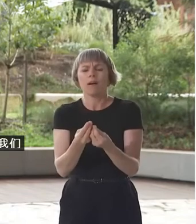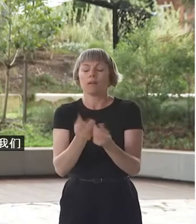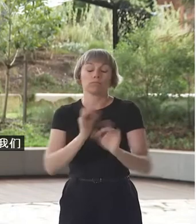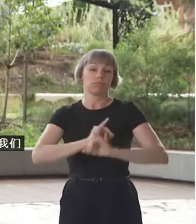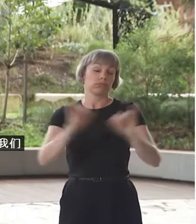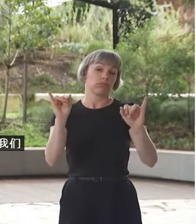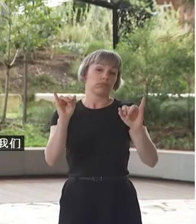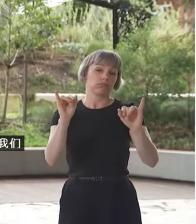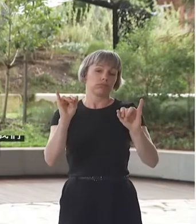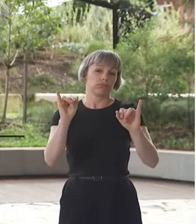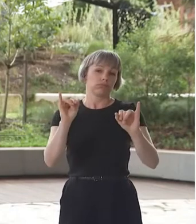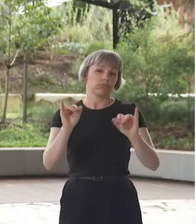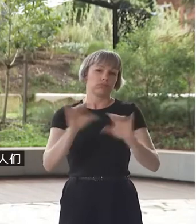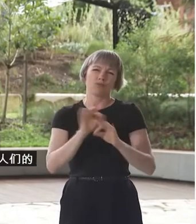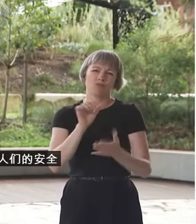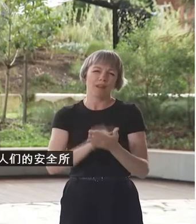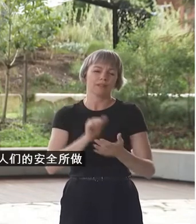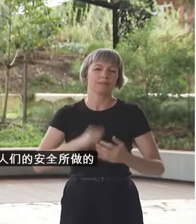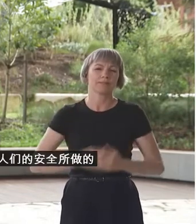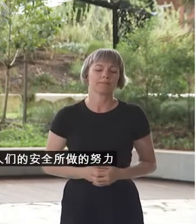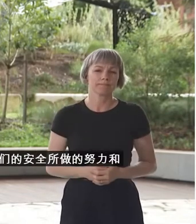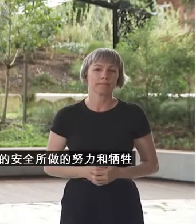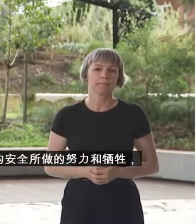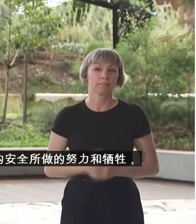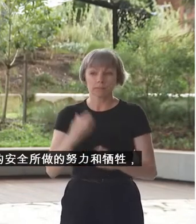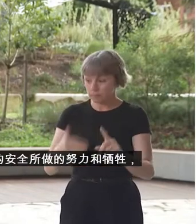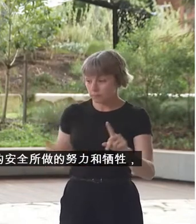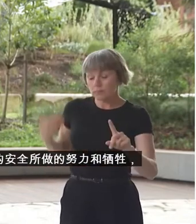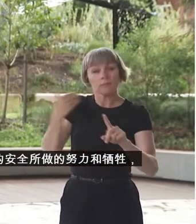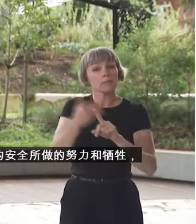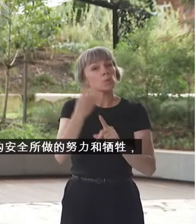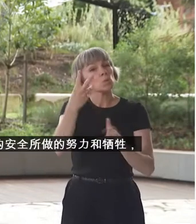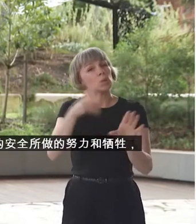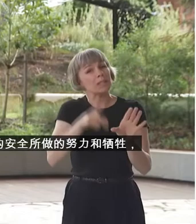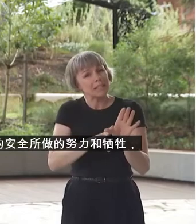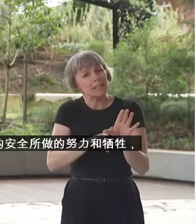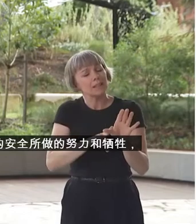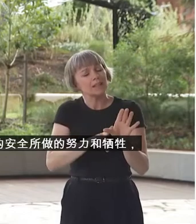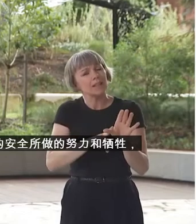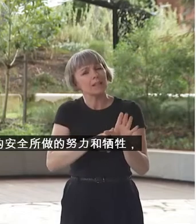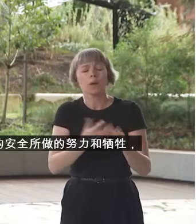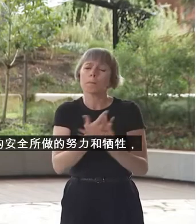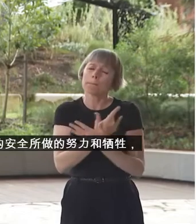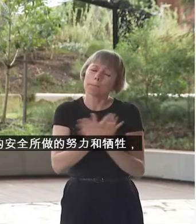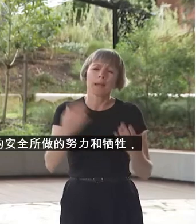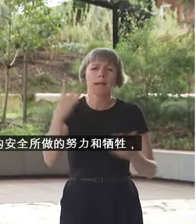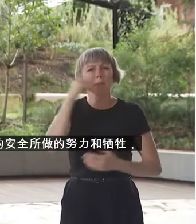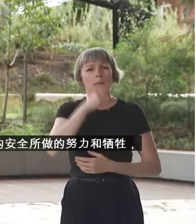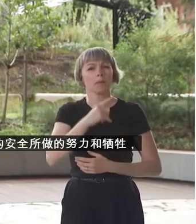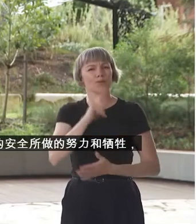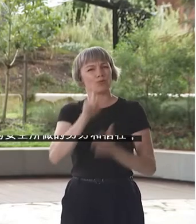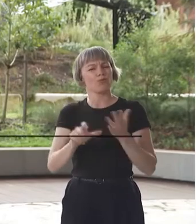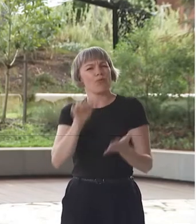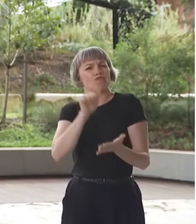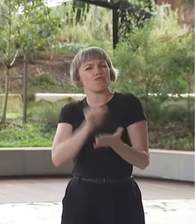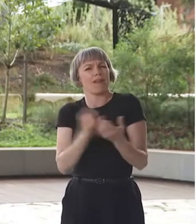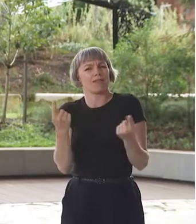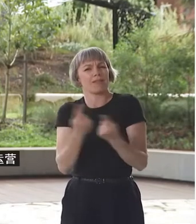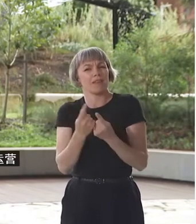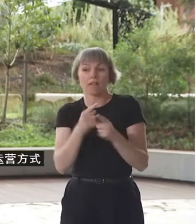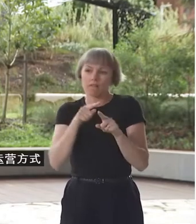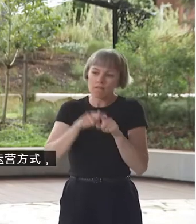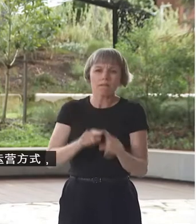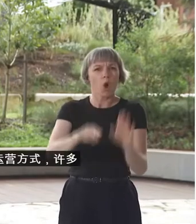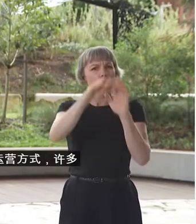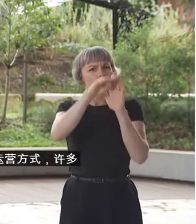efforts and sacrifices that many have made to keep people safe. That means that many businesses have had to tailor the